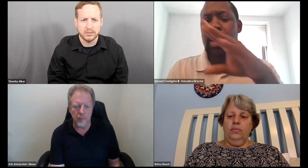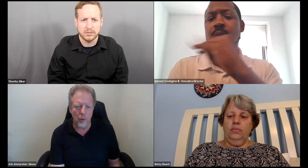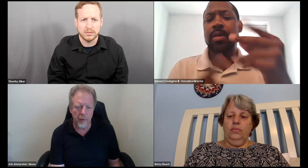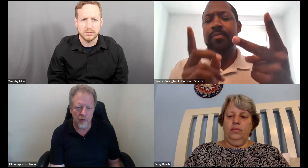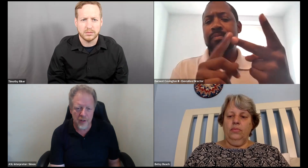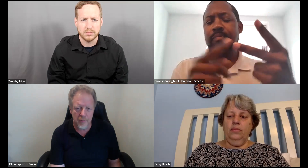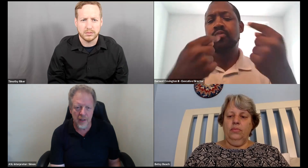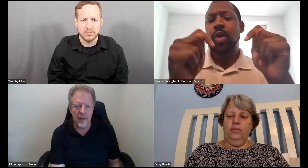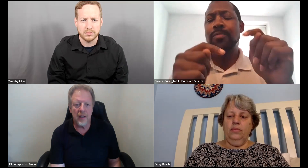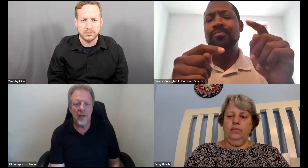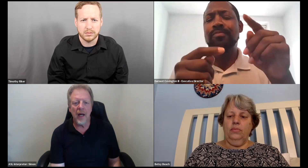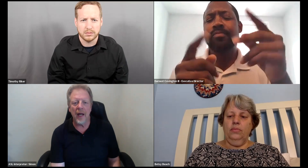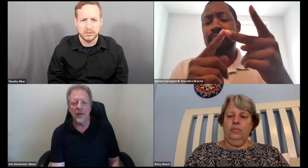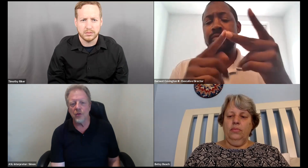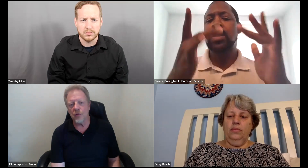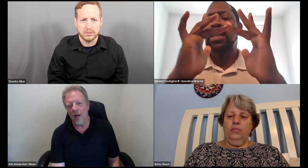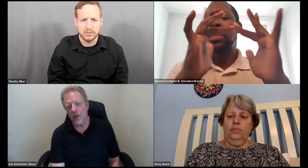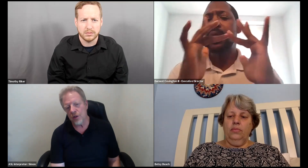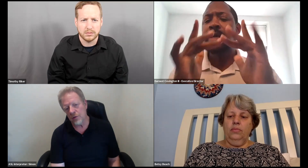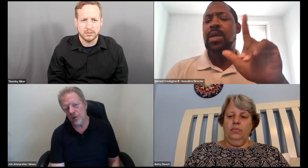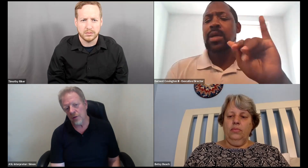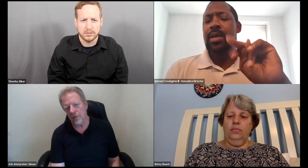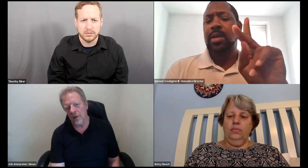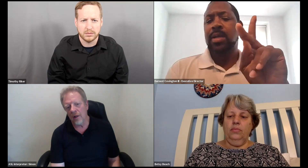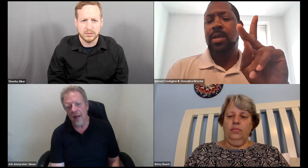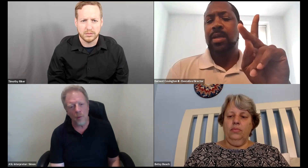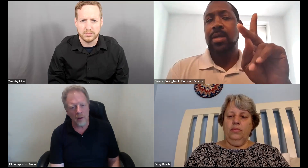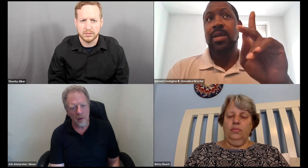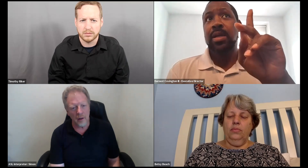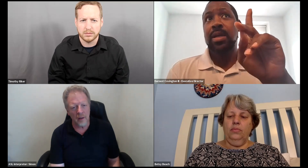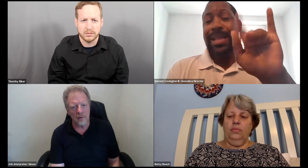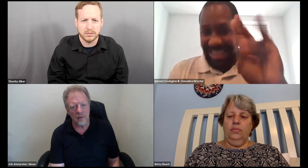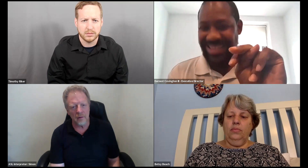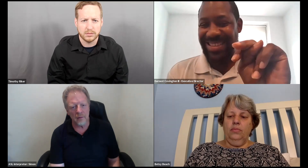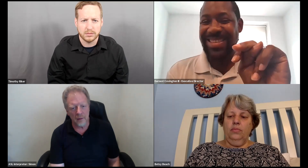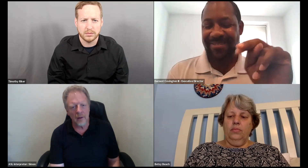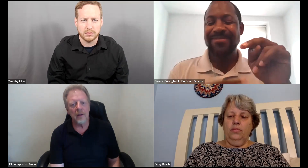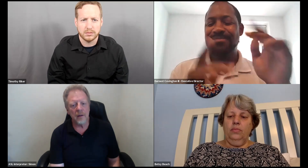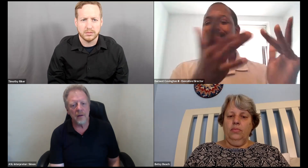write the appropriate resume and to try to, you know, network